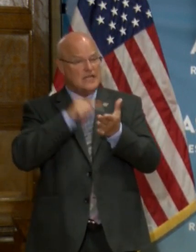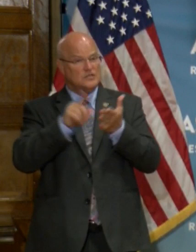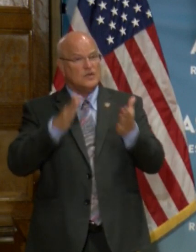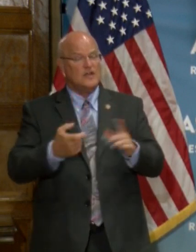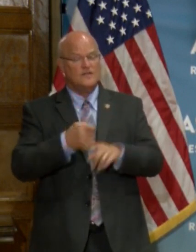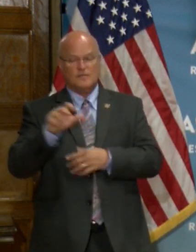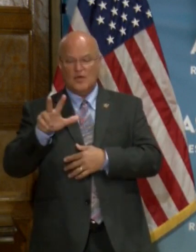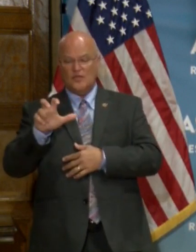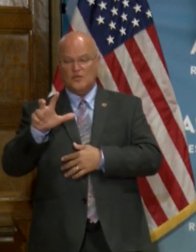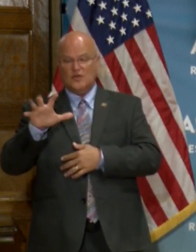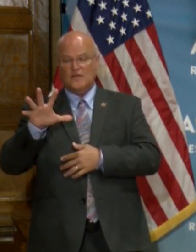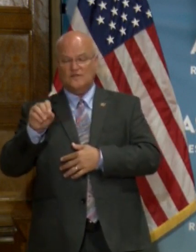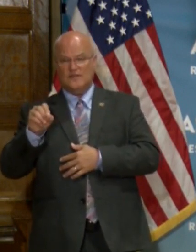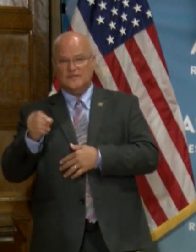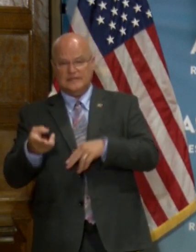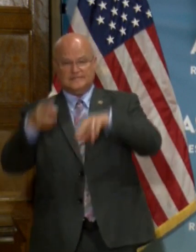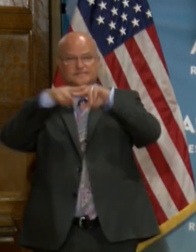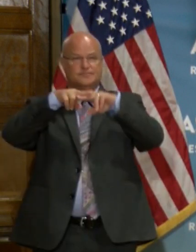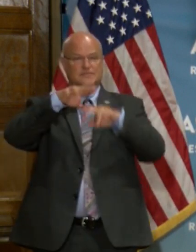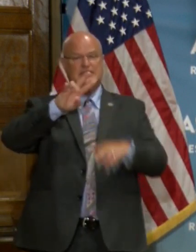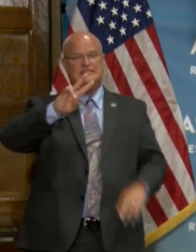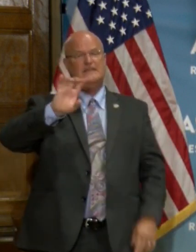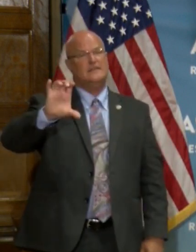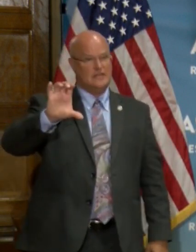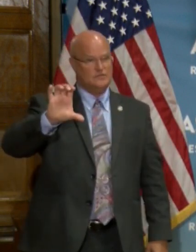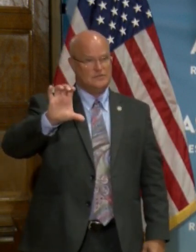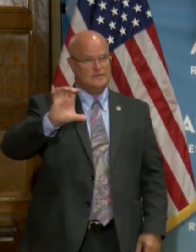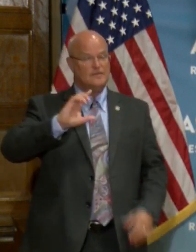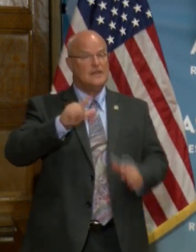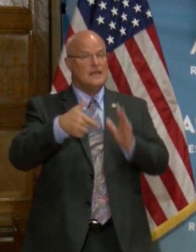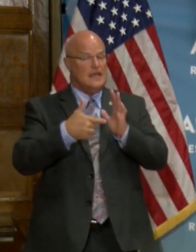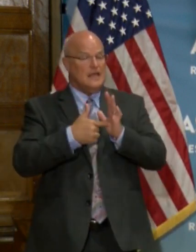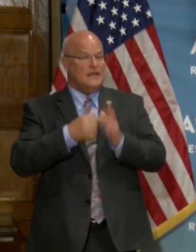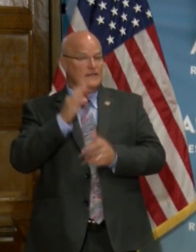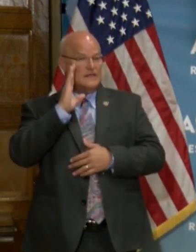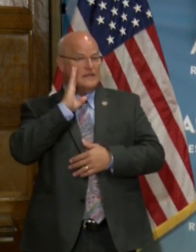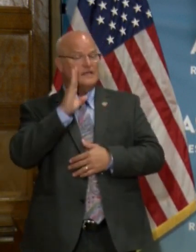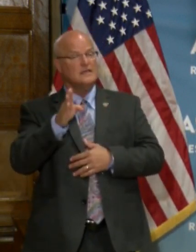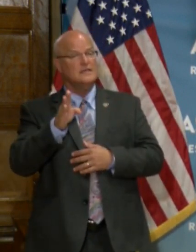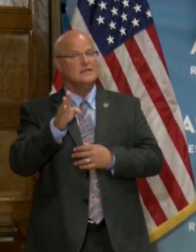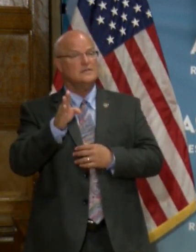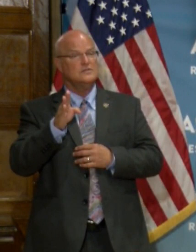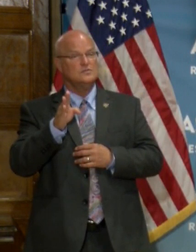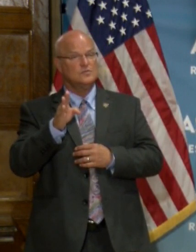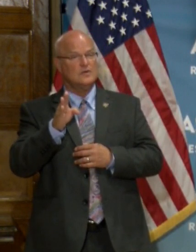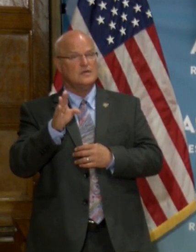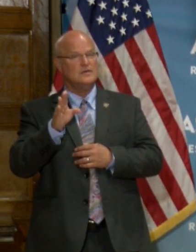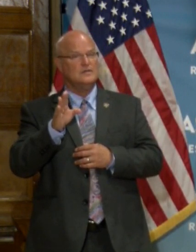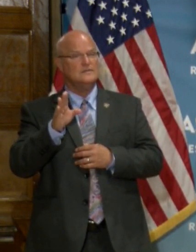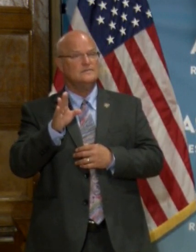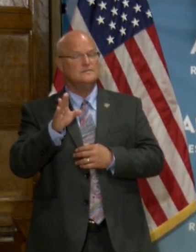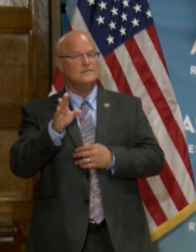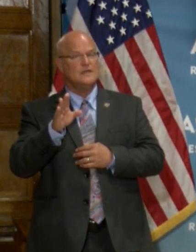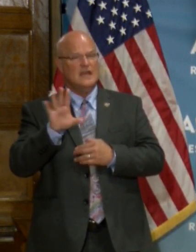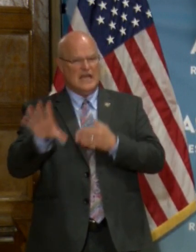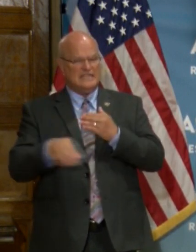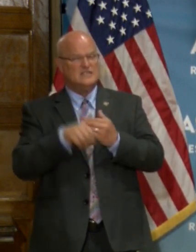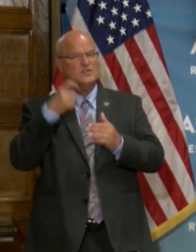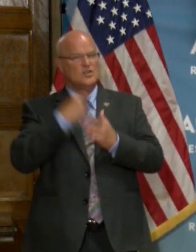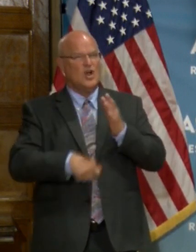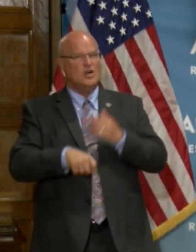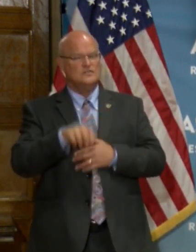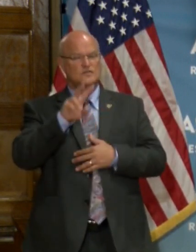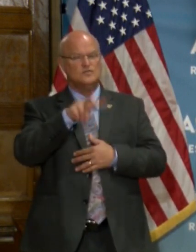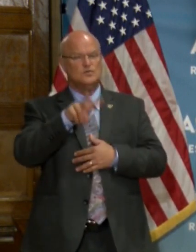from 350 to 700. This will be, in round numbers, an additional cost of